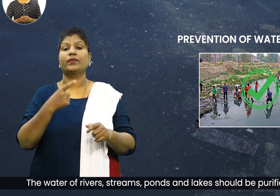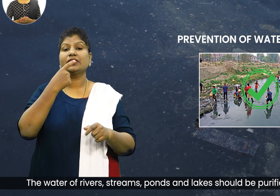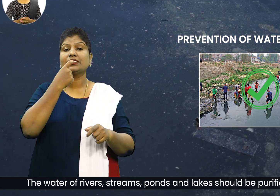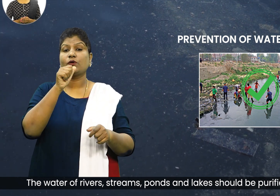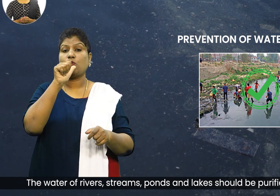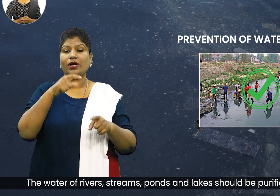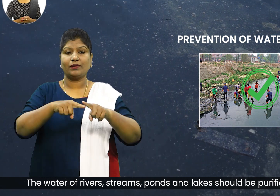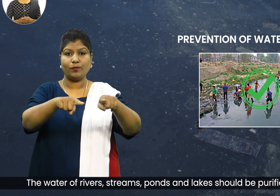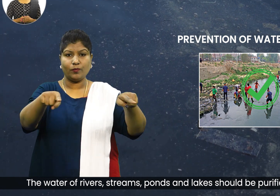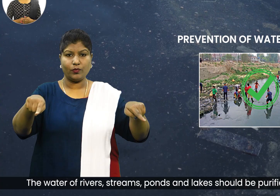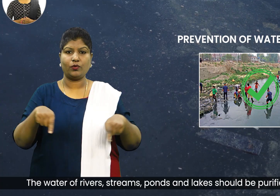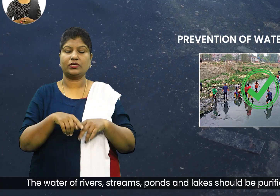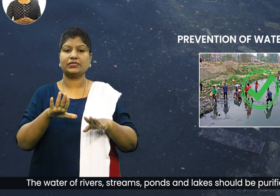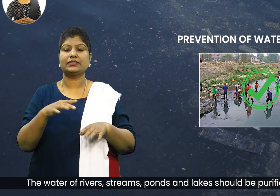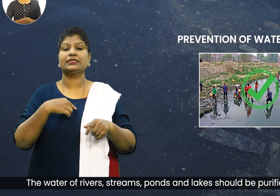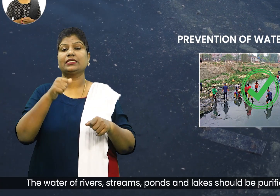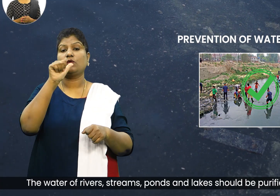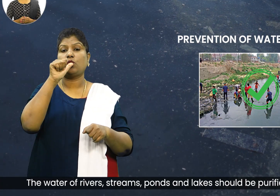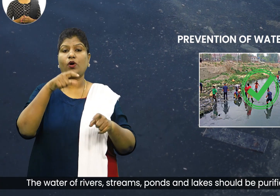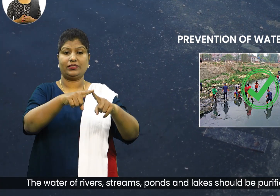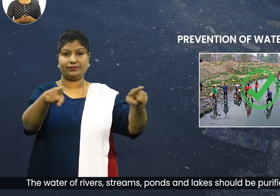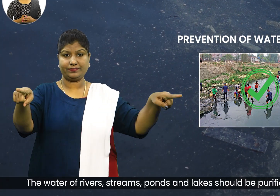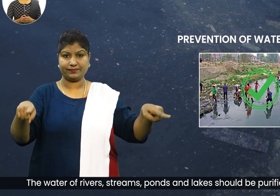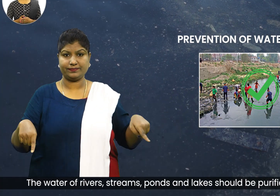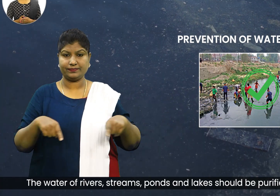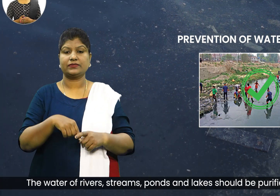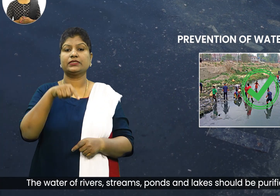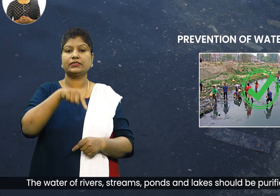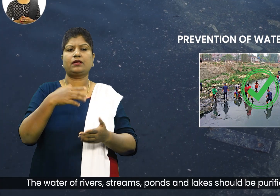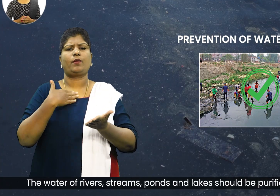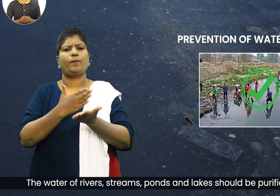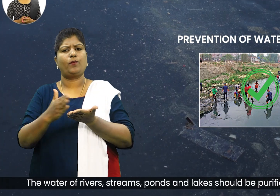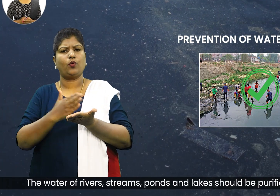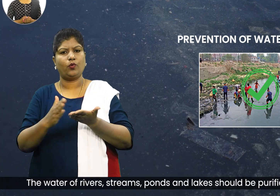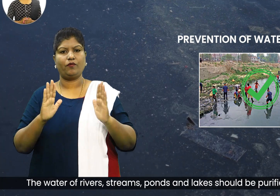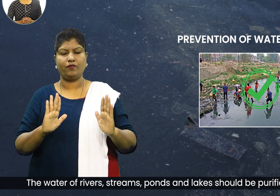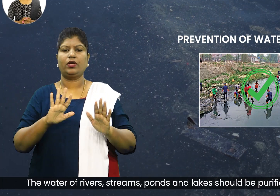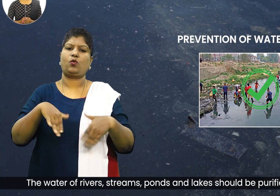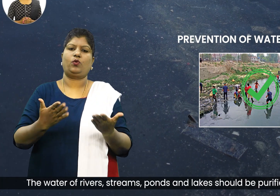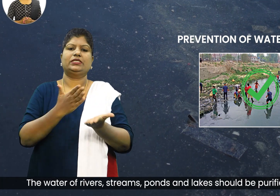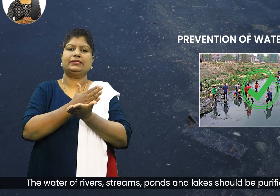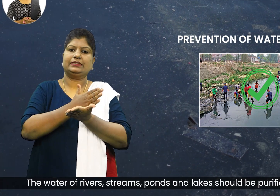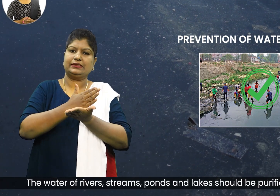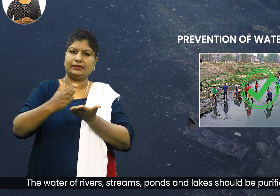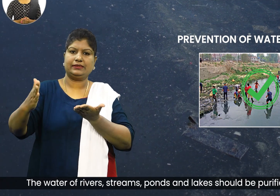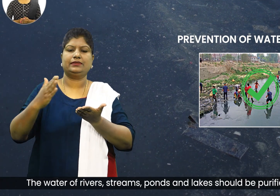ponds and lakes should be purified or cleaned.